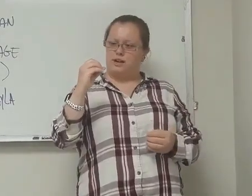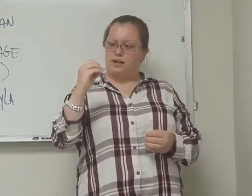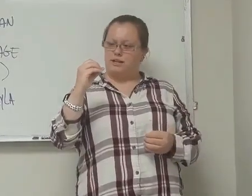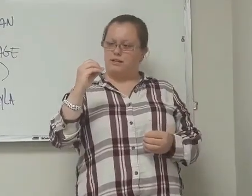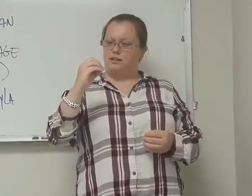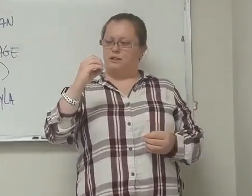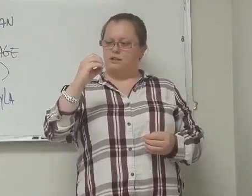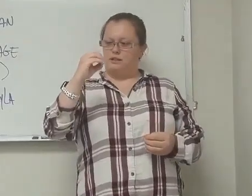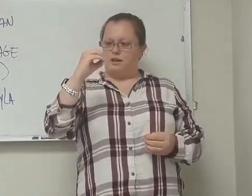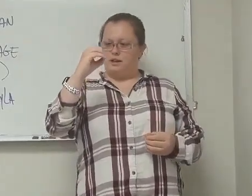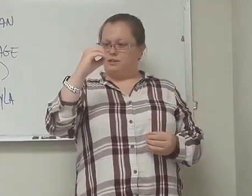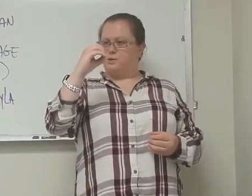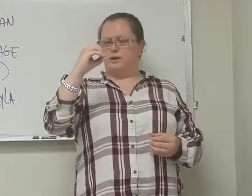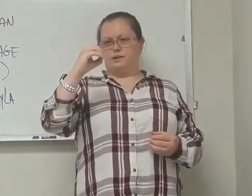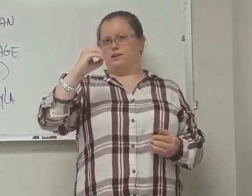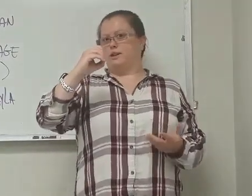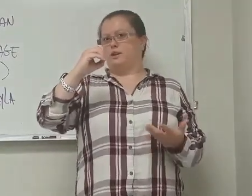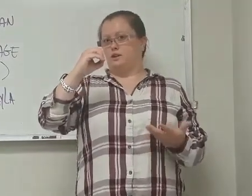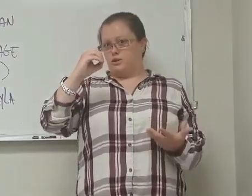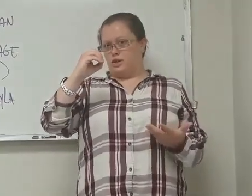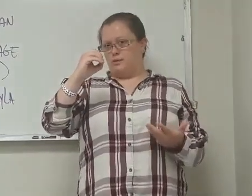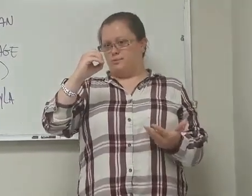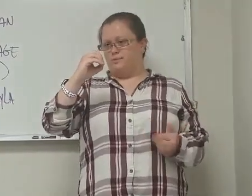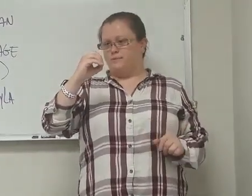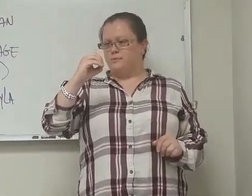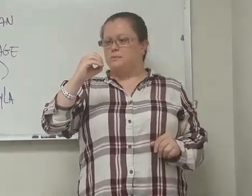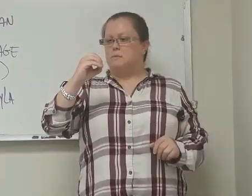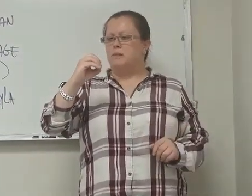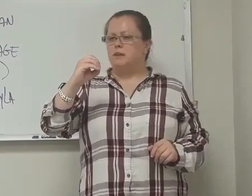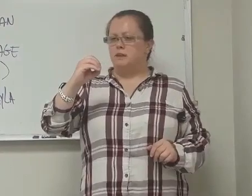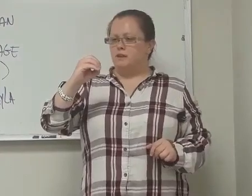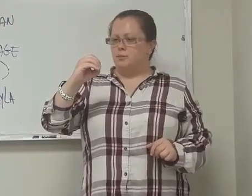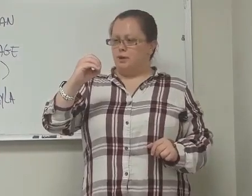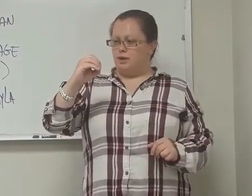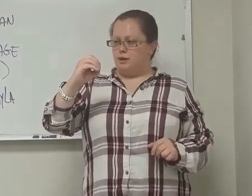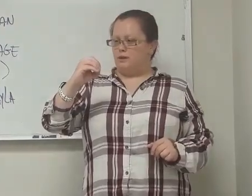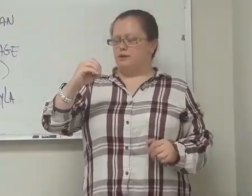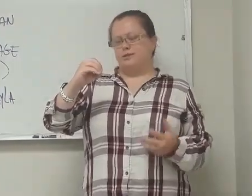side, and it's quite literally an O shape. P is